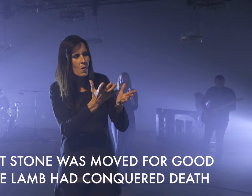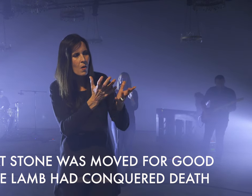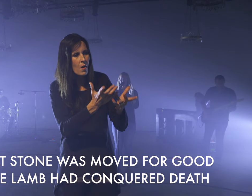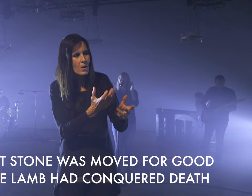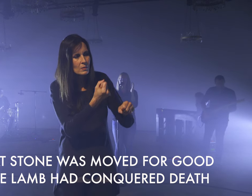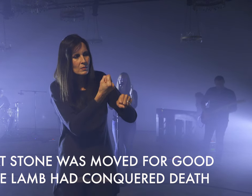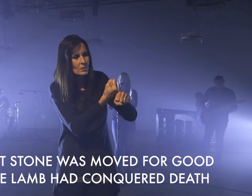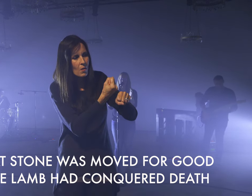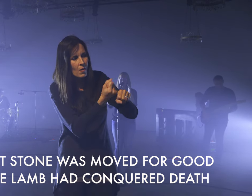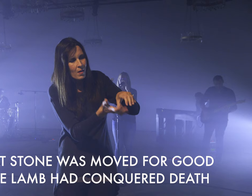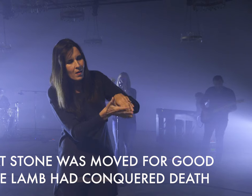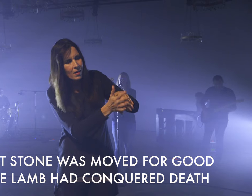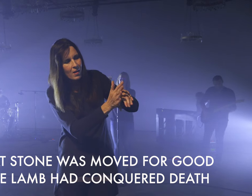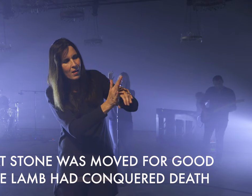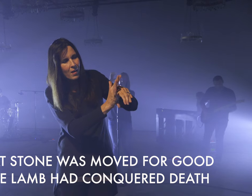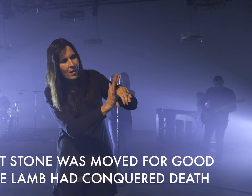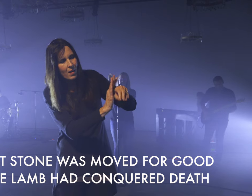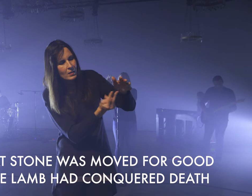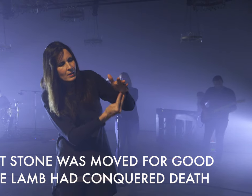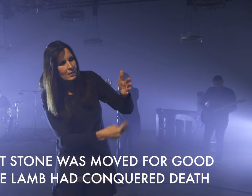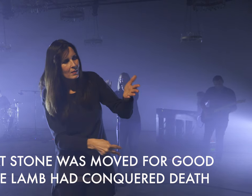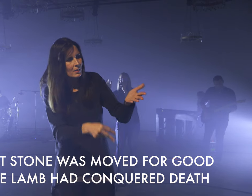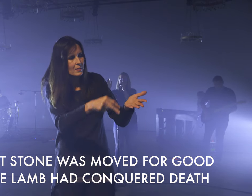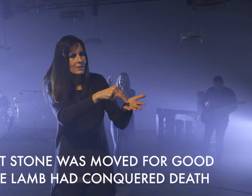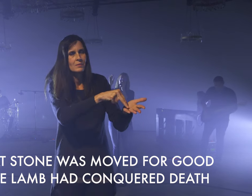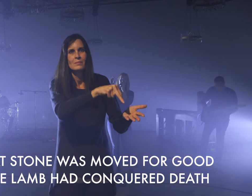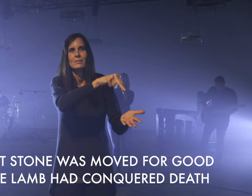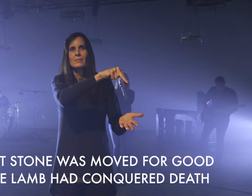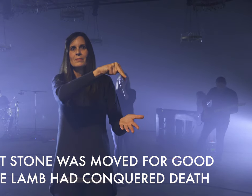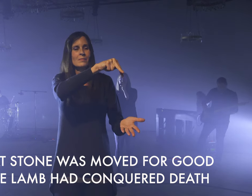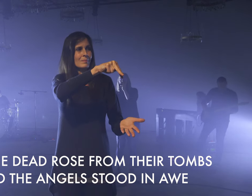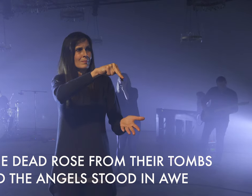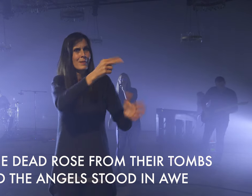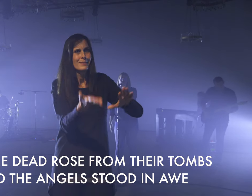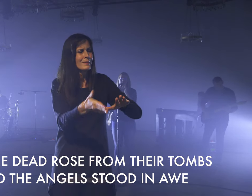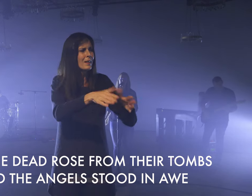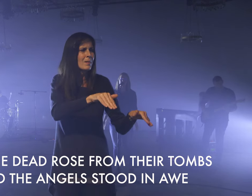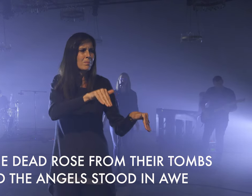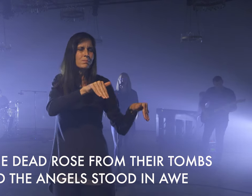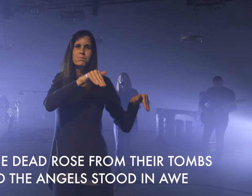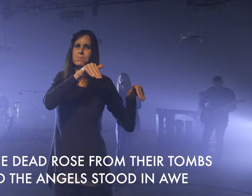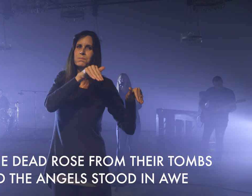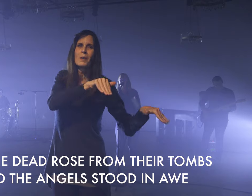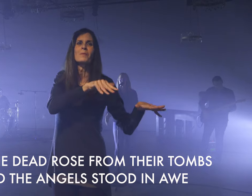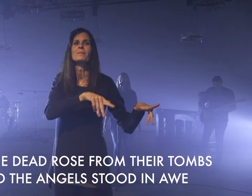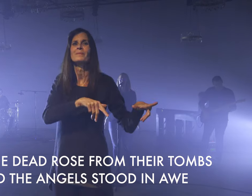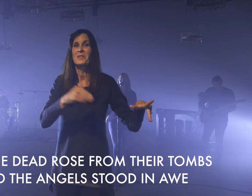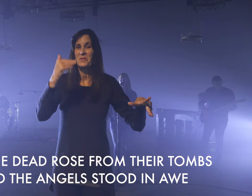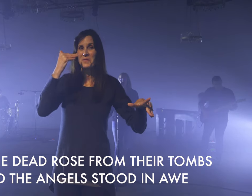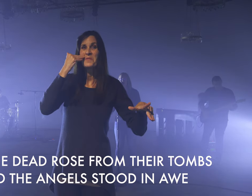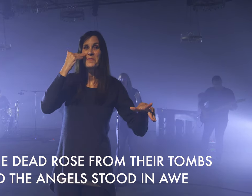till that stone was moved for good, for the Lamb had conquered death. And the